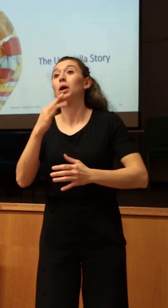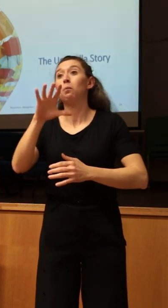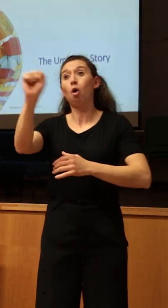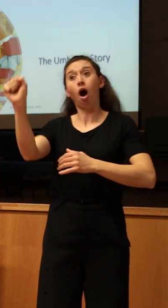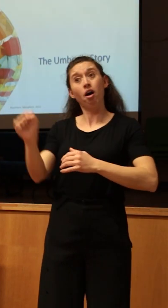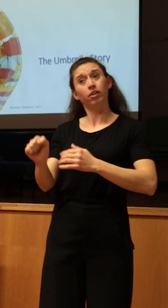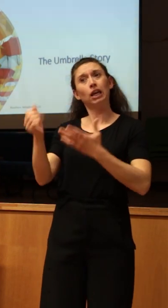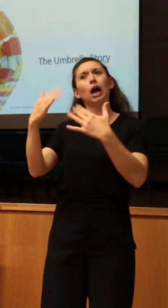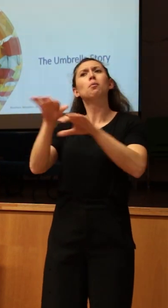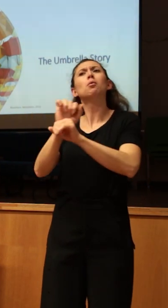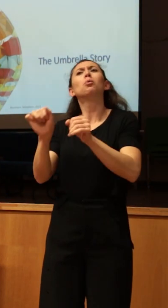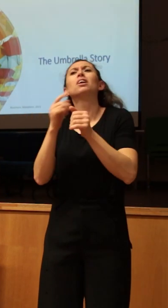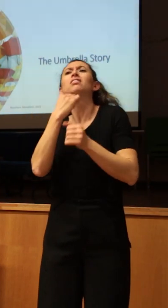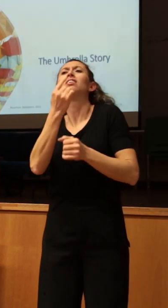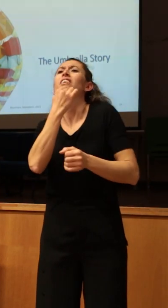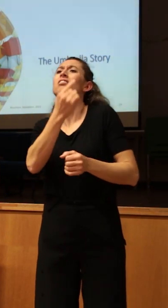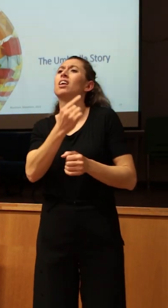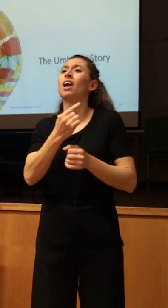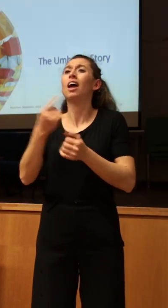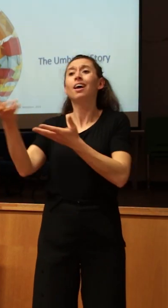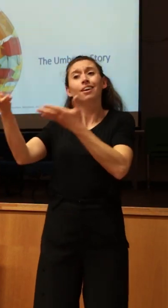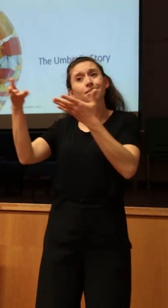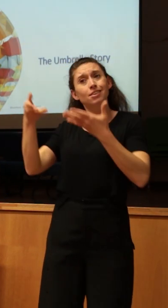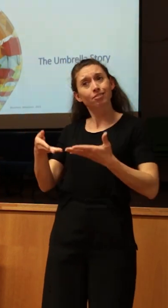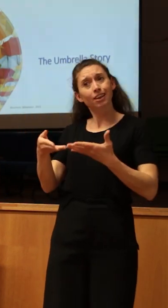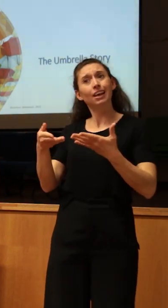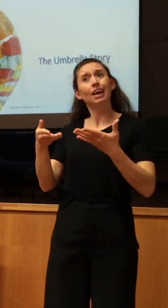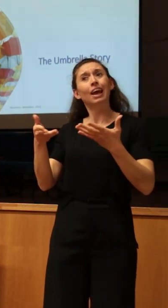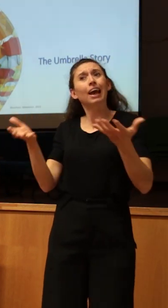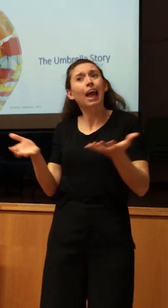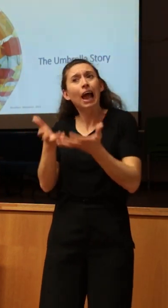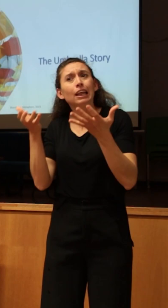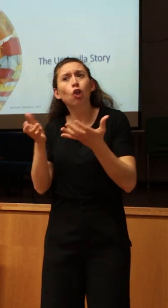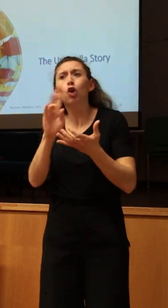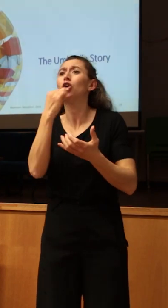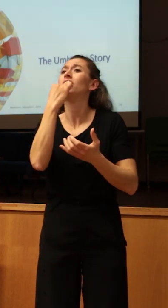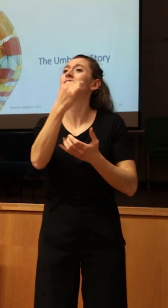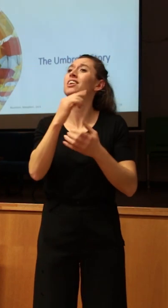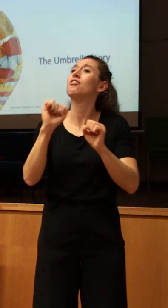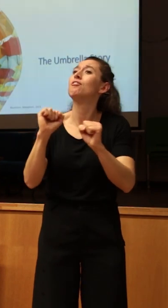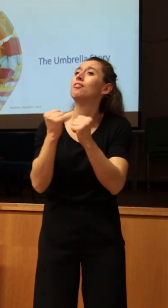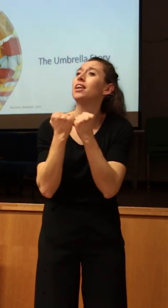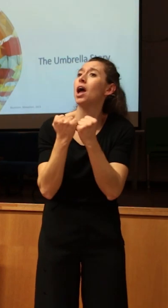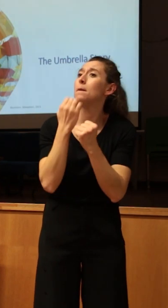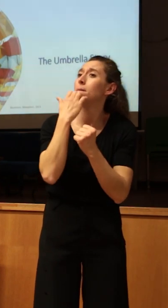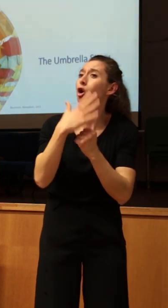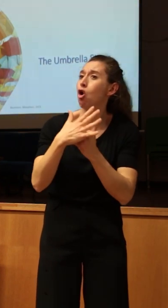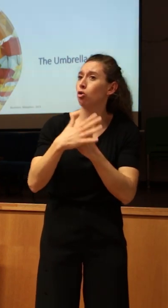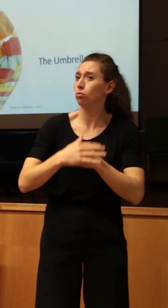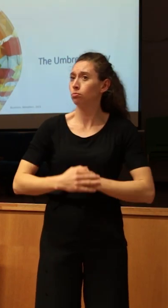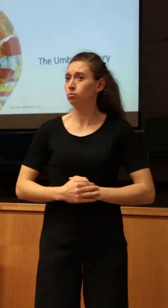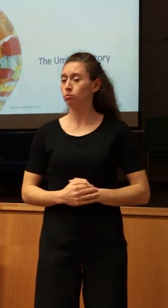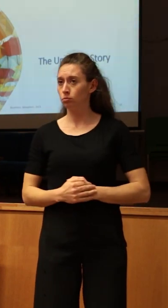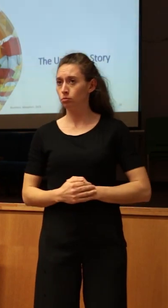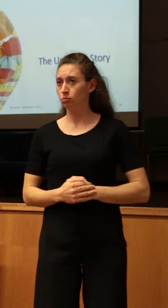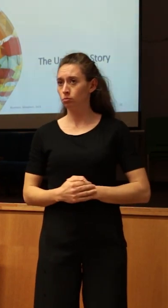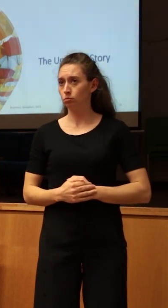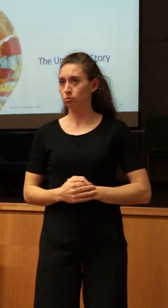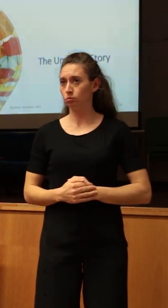¿no sería mejor decir, en vez de una recepción cálida, una recepción fría? But if you think for humanity, the